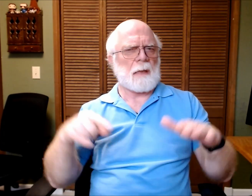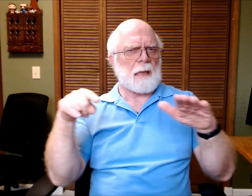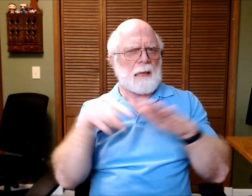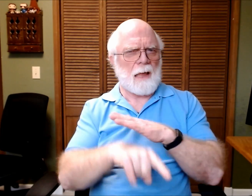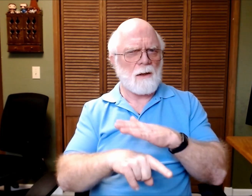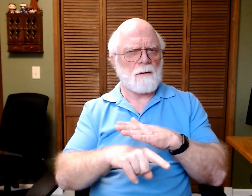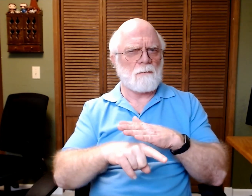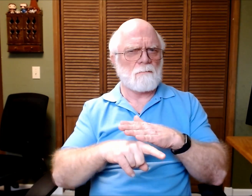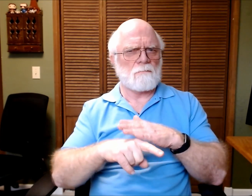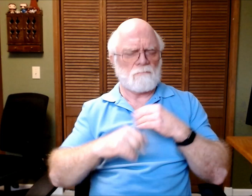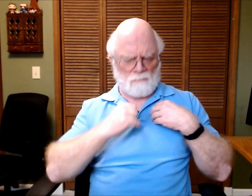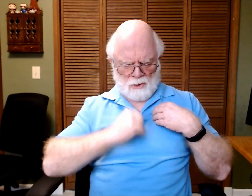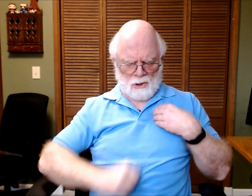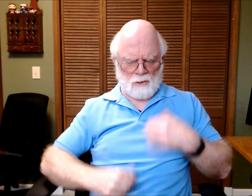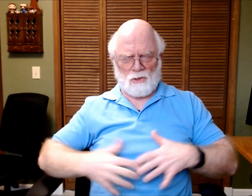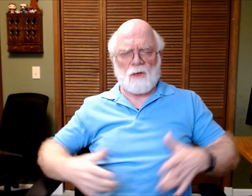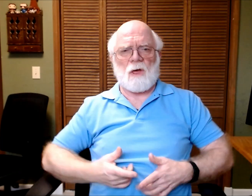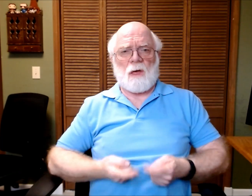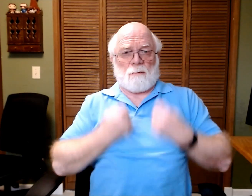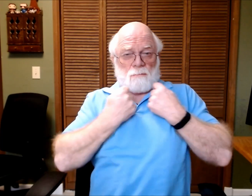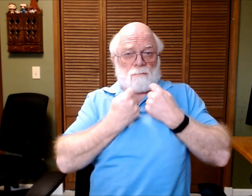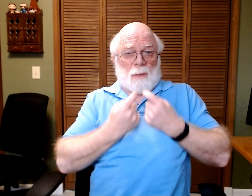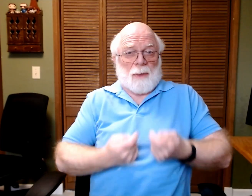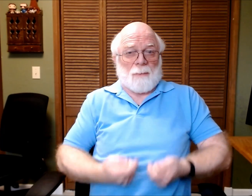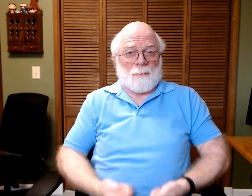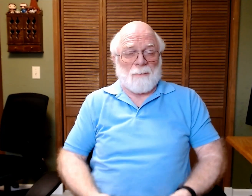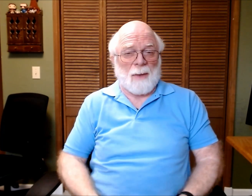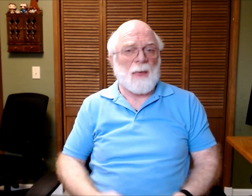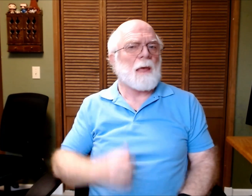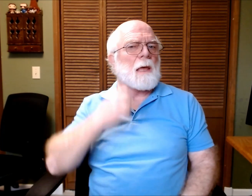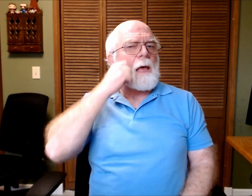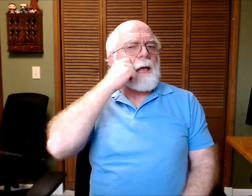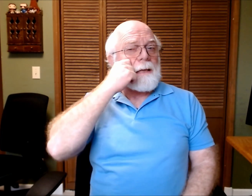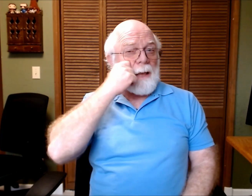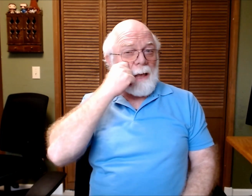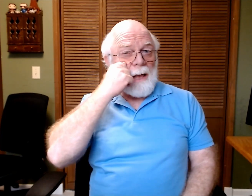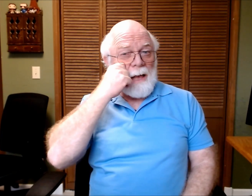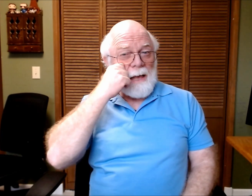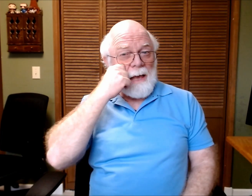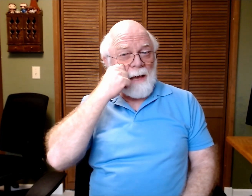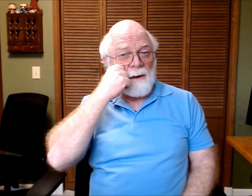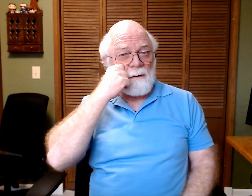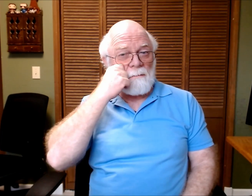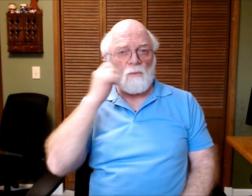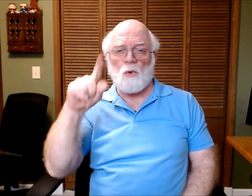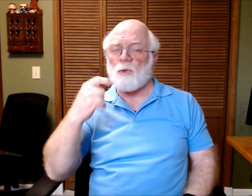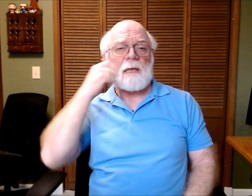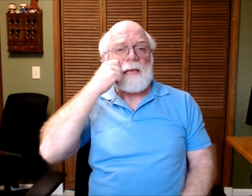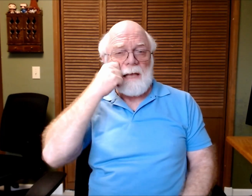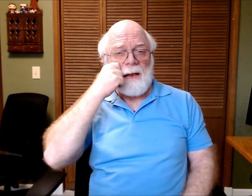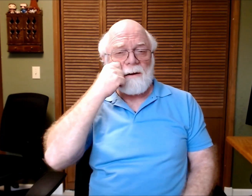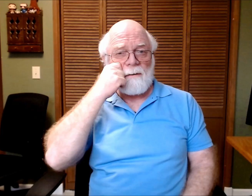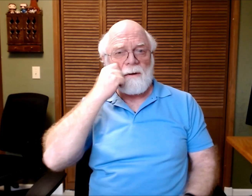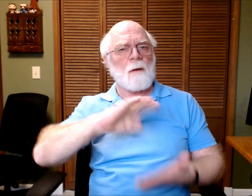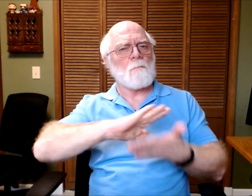They would kill it, open it up, toss everything out, till they just had the skin. Just the skin.